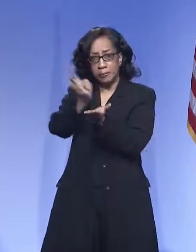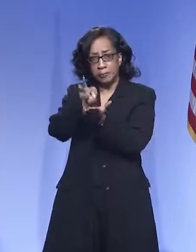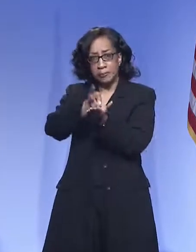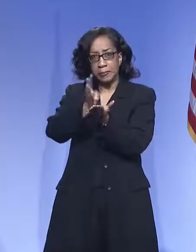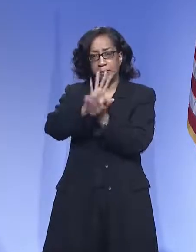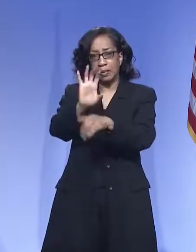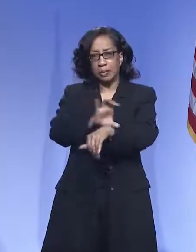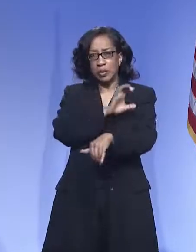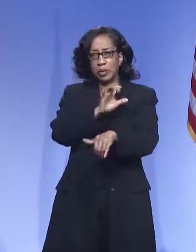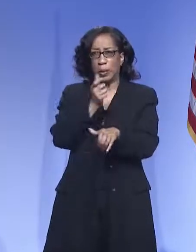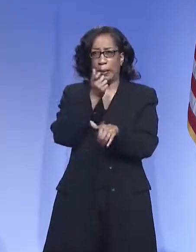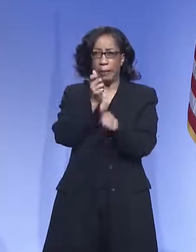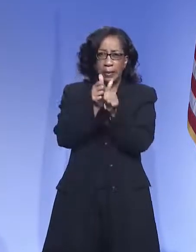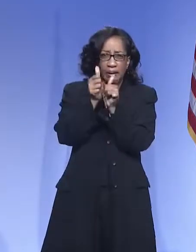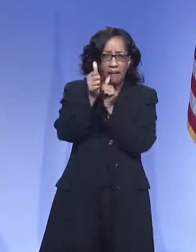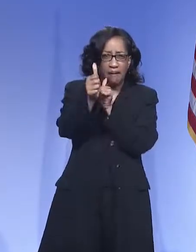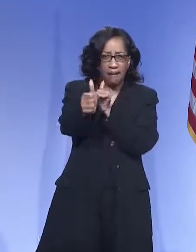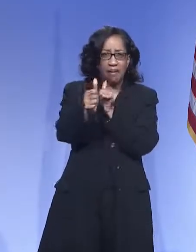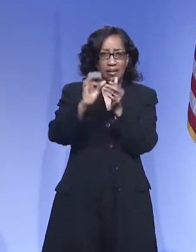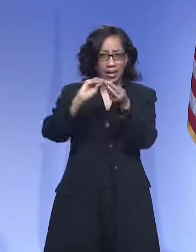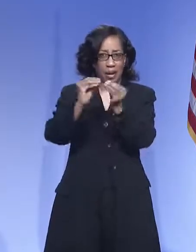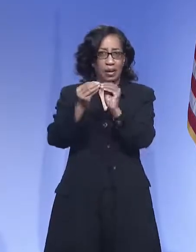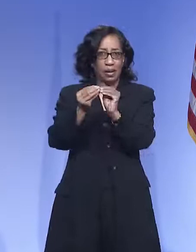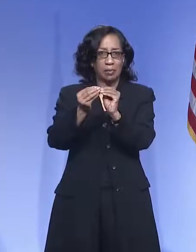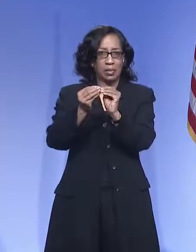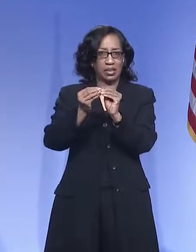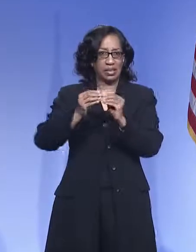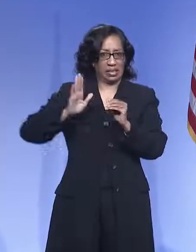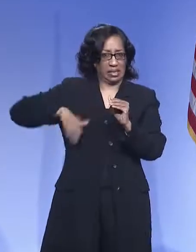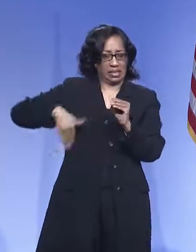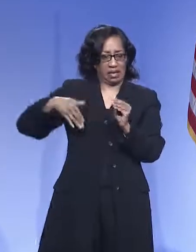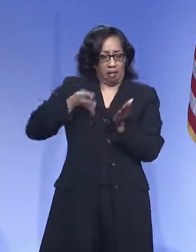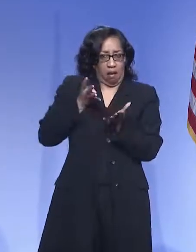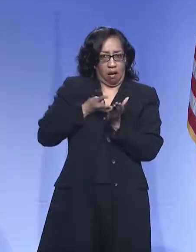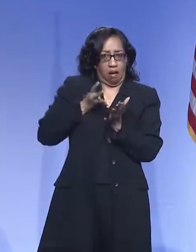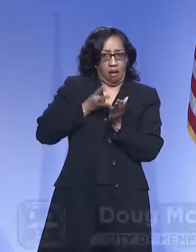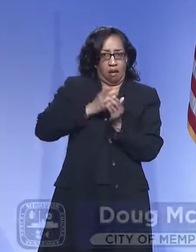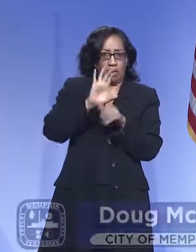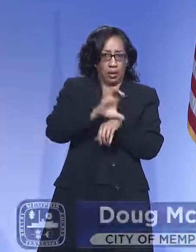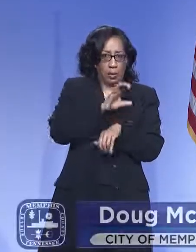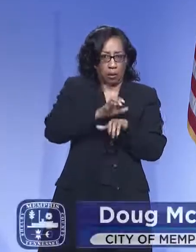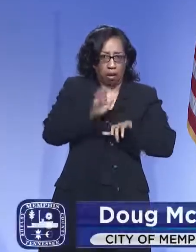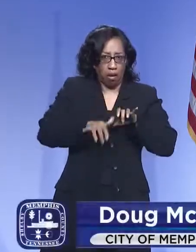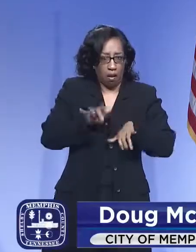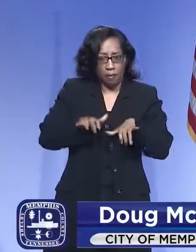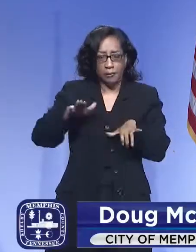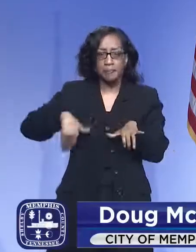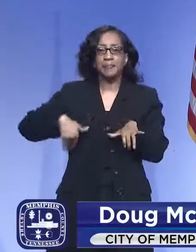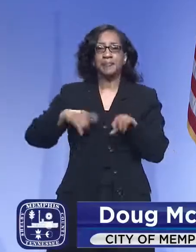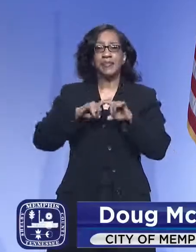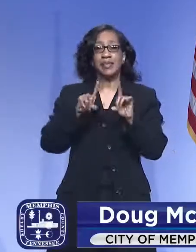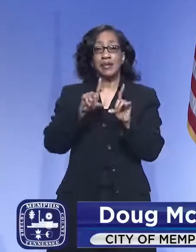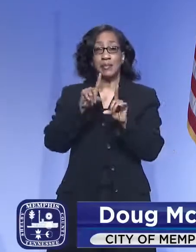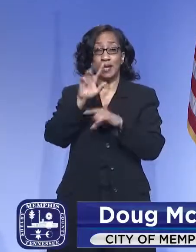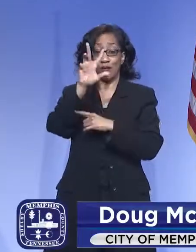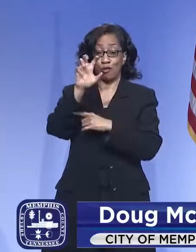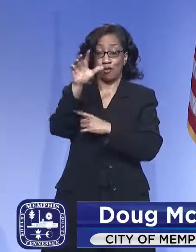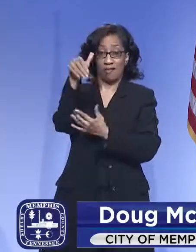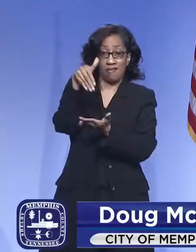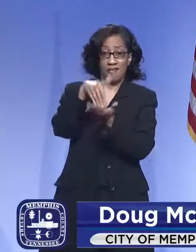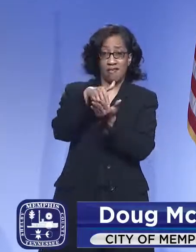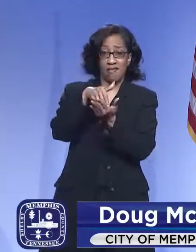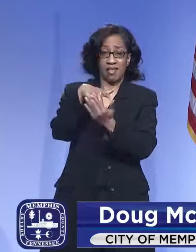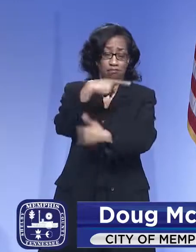going to be a little bit ahead in our vaccines before it's reflected in the tennis system. So we are approaching the 300,000 mark